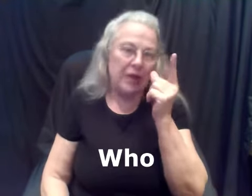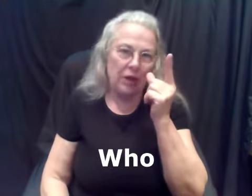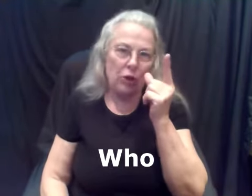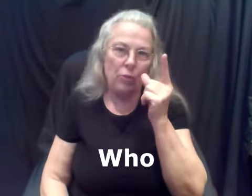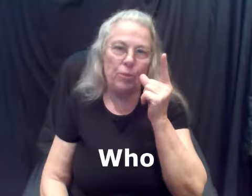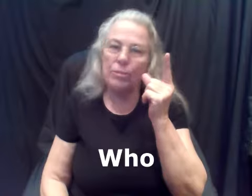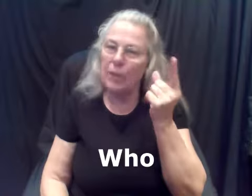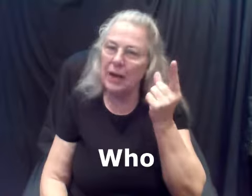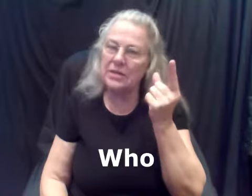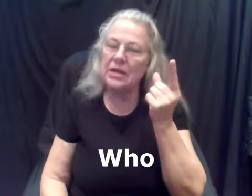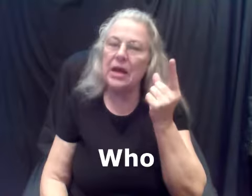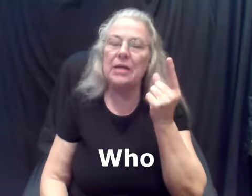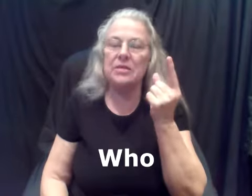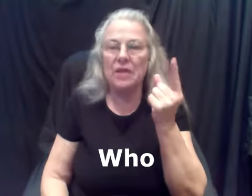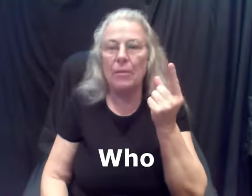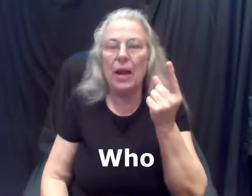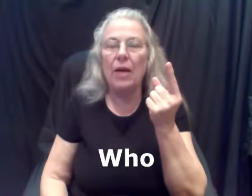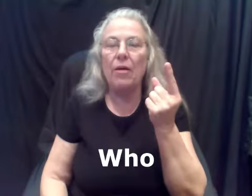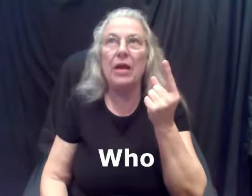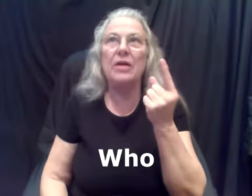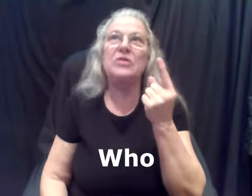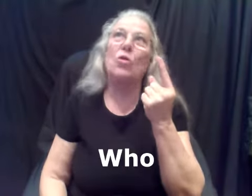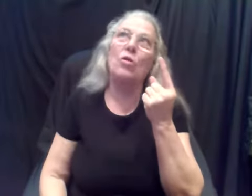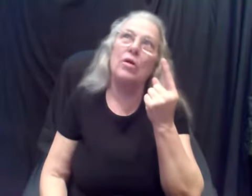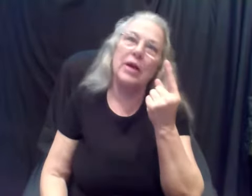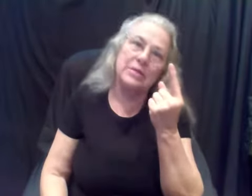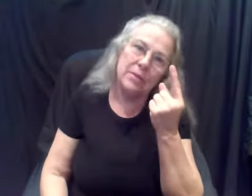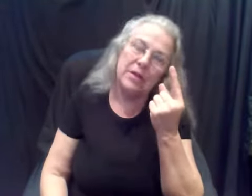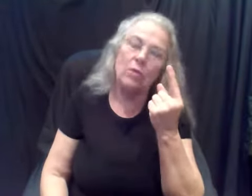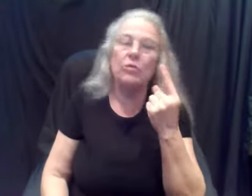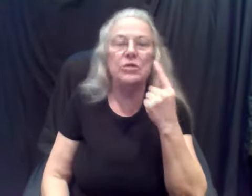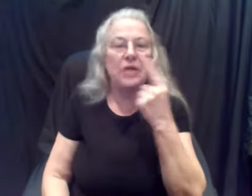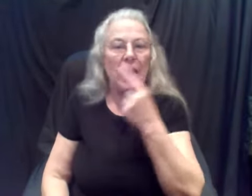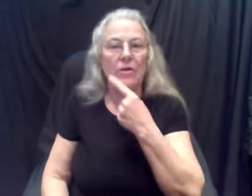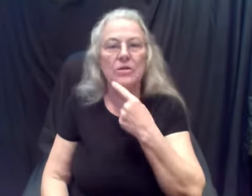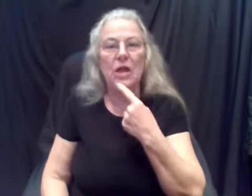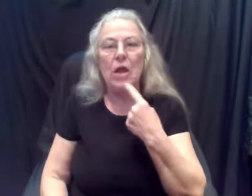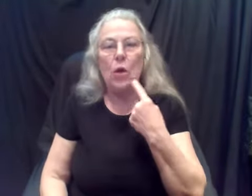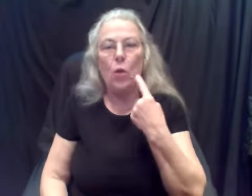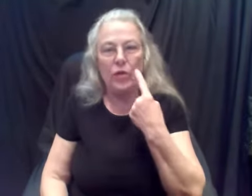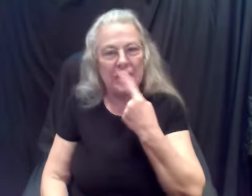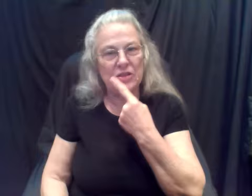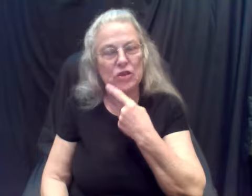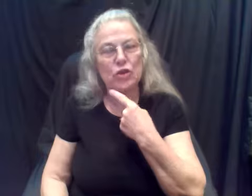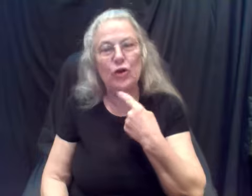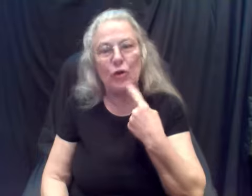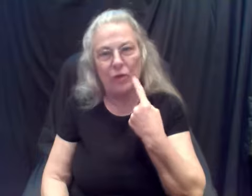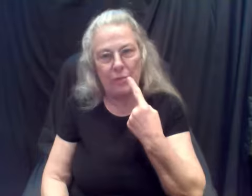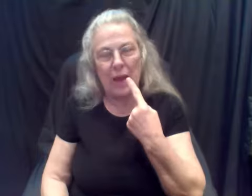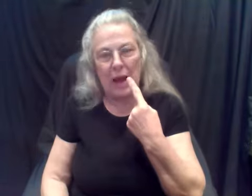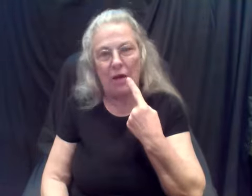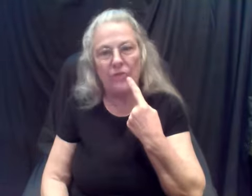You might see in some areas or in some of the older signers where they circle the mouth for